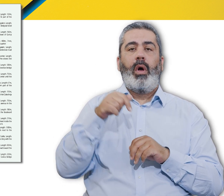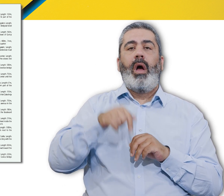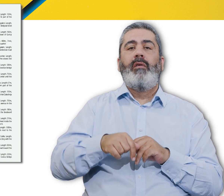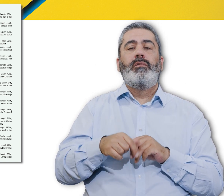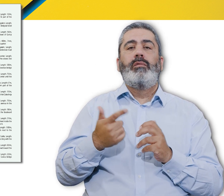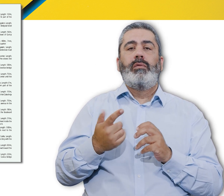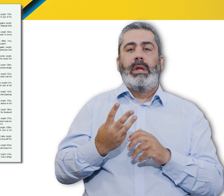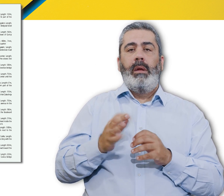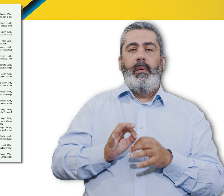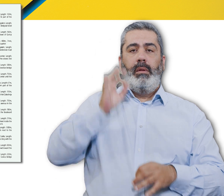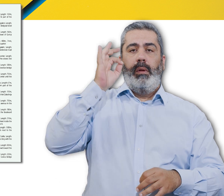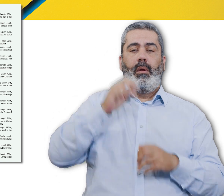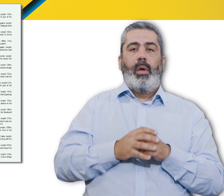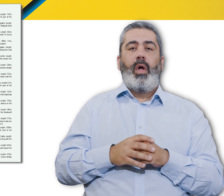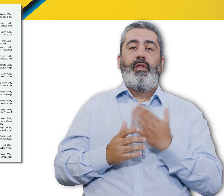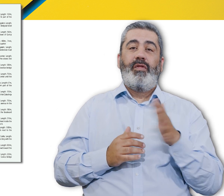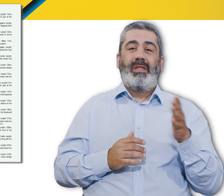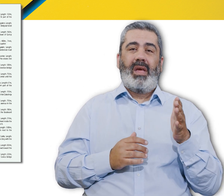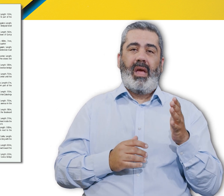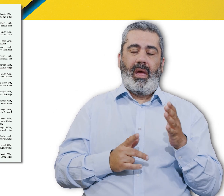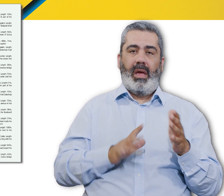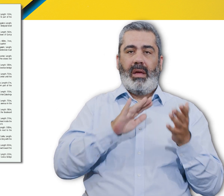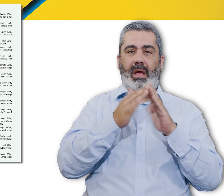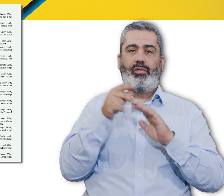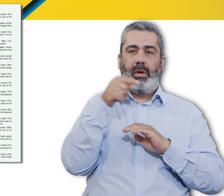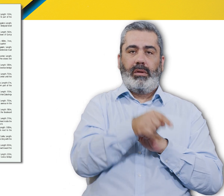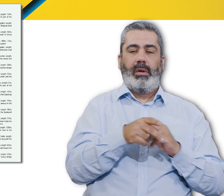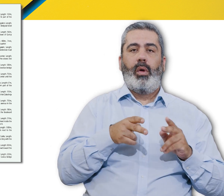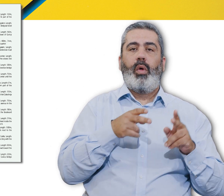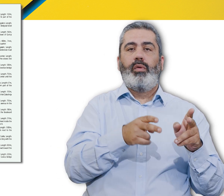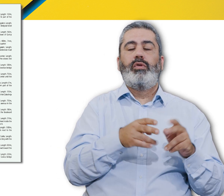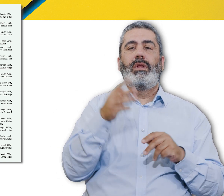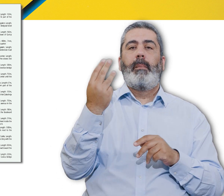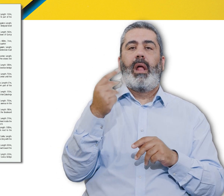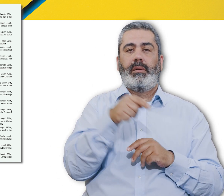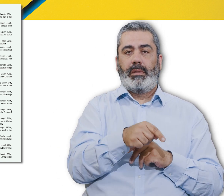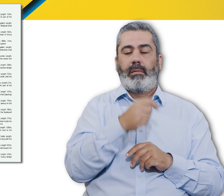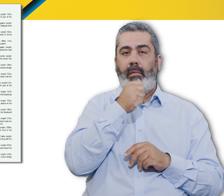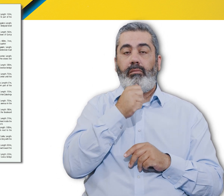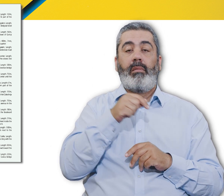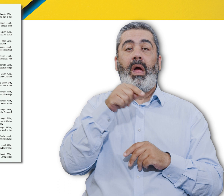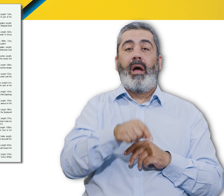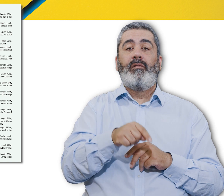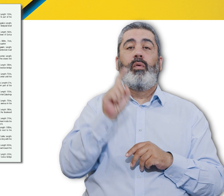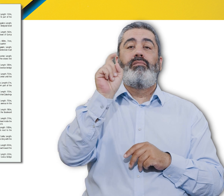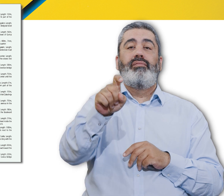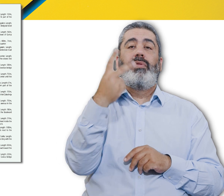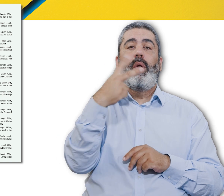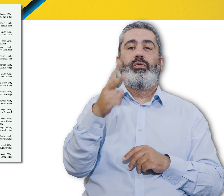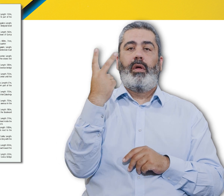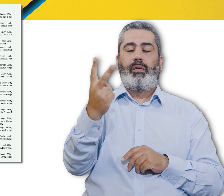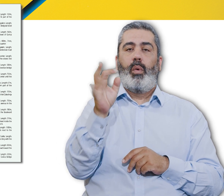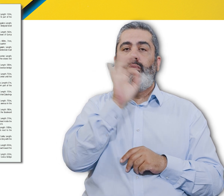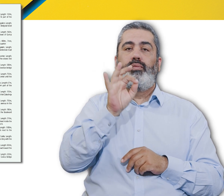m. Connecting the street Redas Aloshinja with the street Antipati. Republic Avenue number